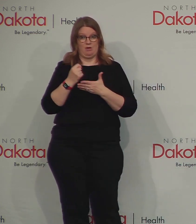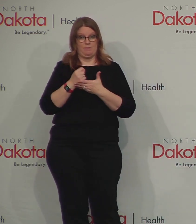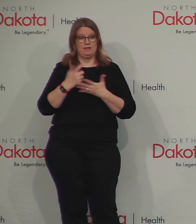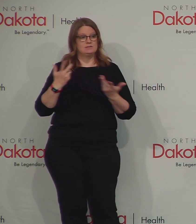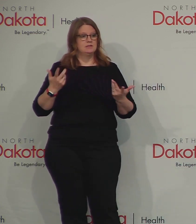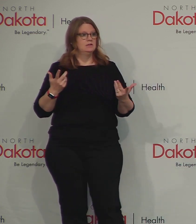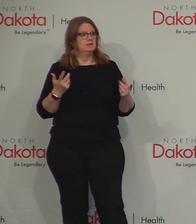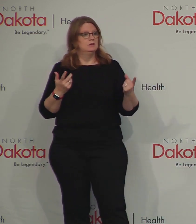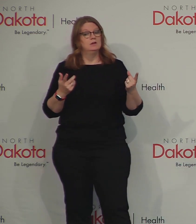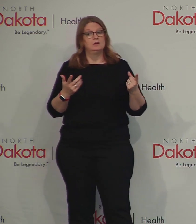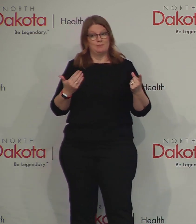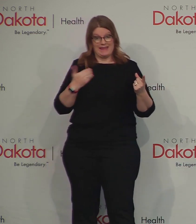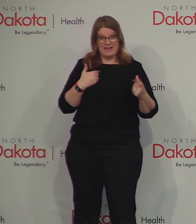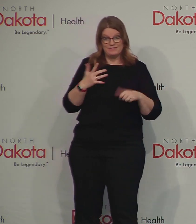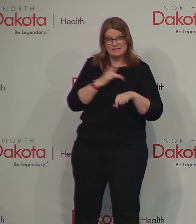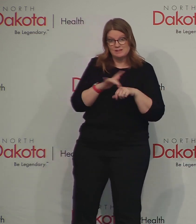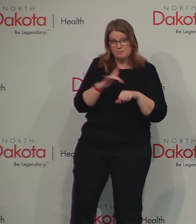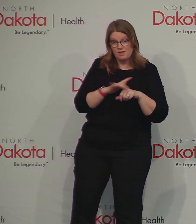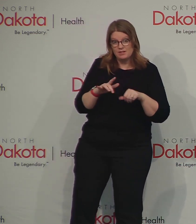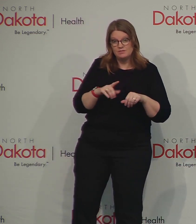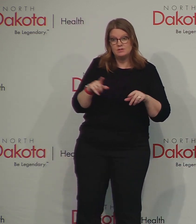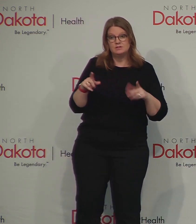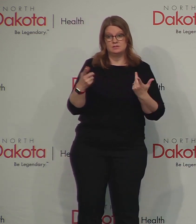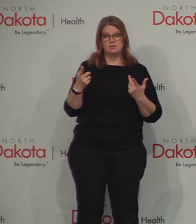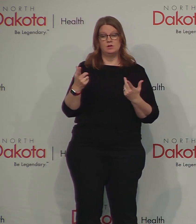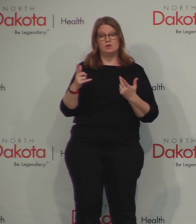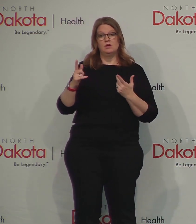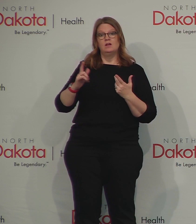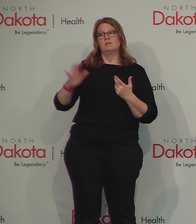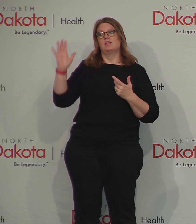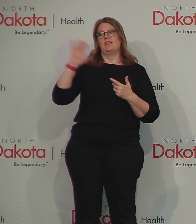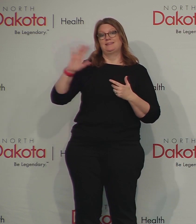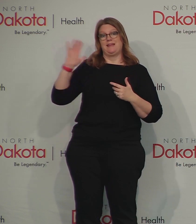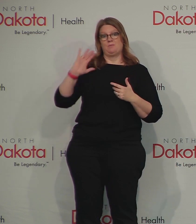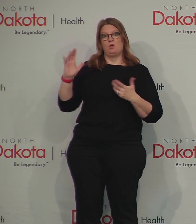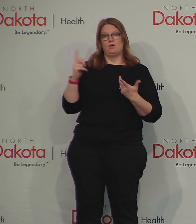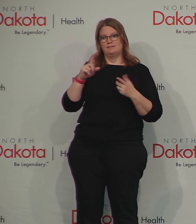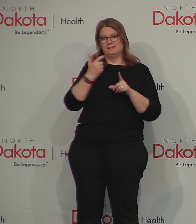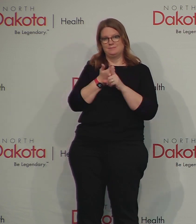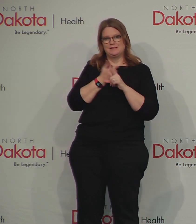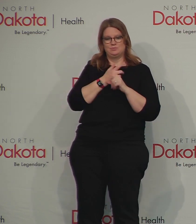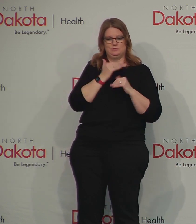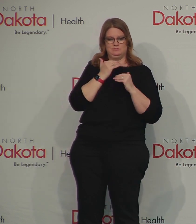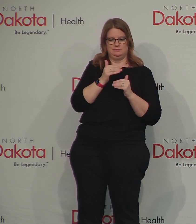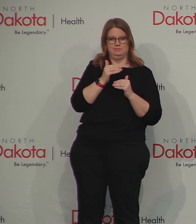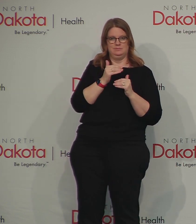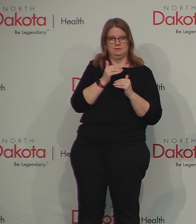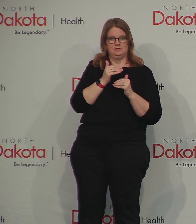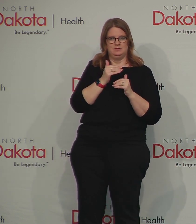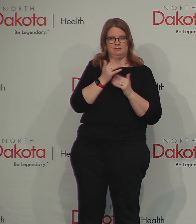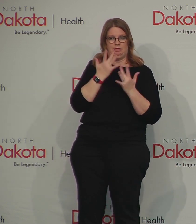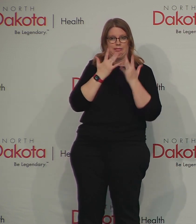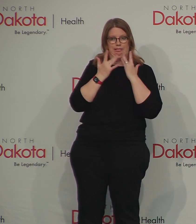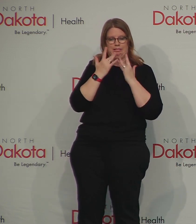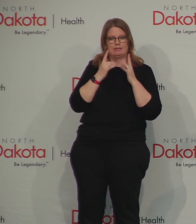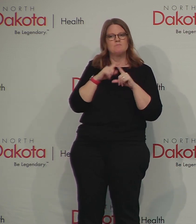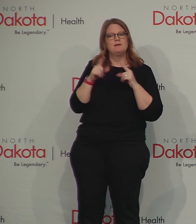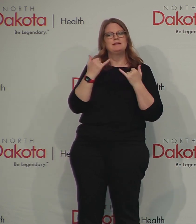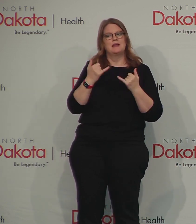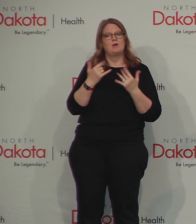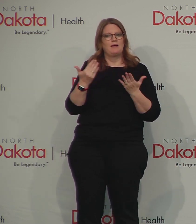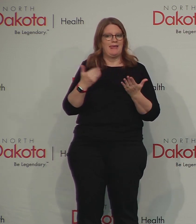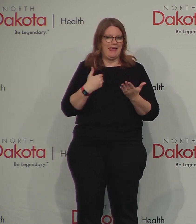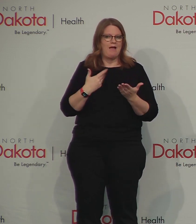We have these available. These were also rationed early on in the pandemic, and there wasn't enough. But we do have supplies of all